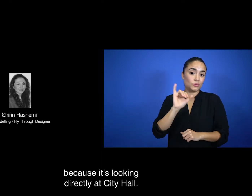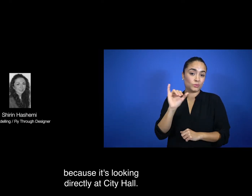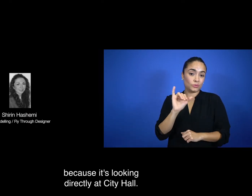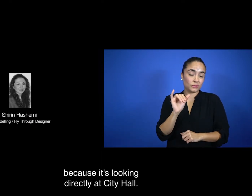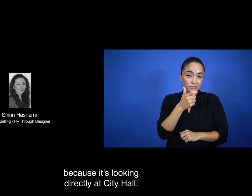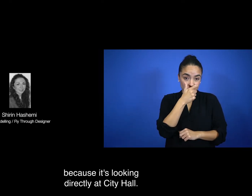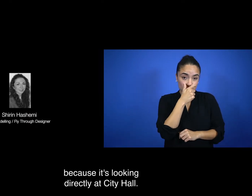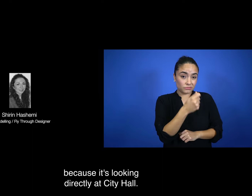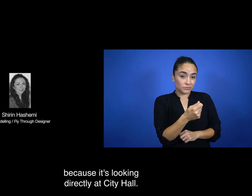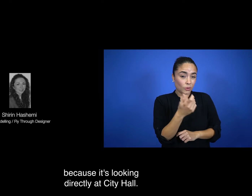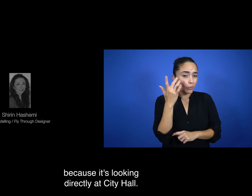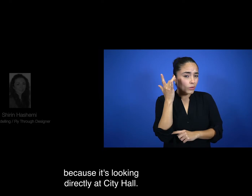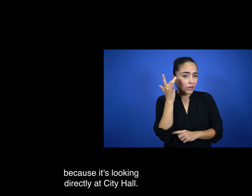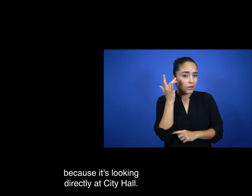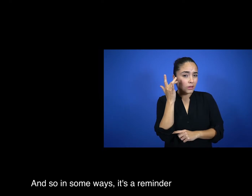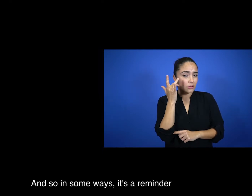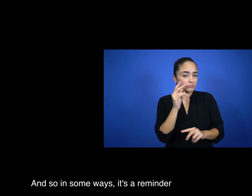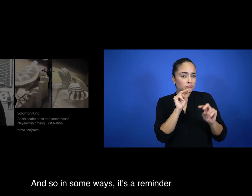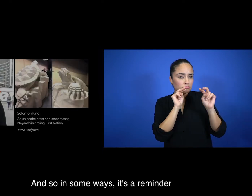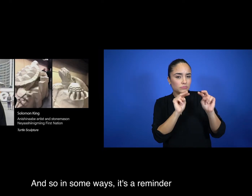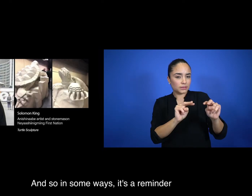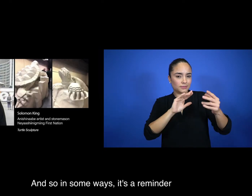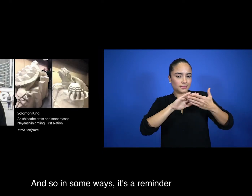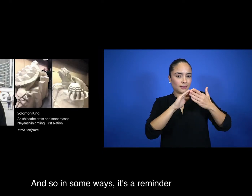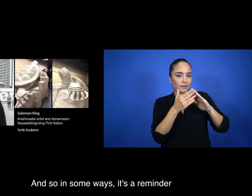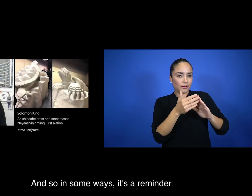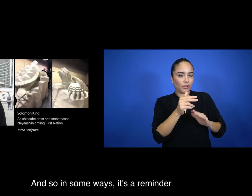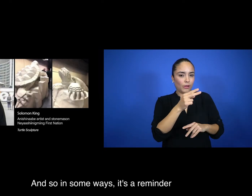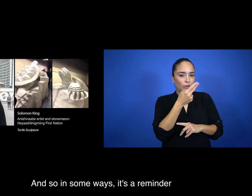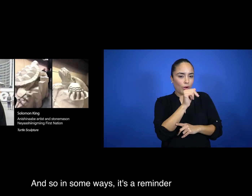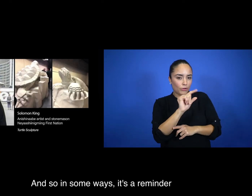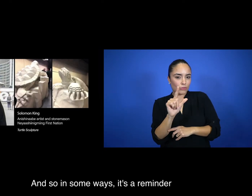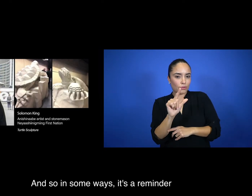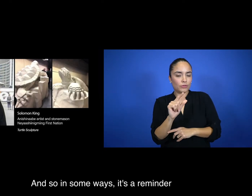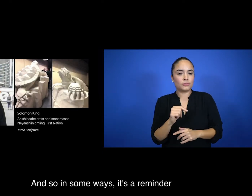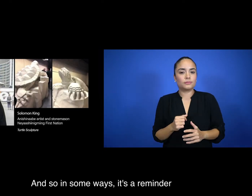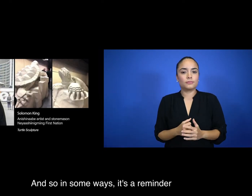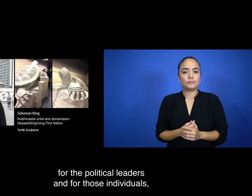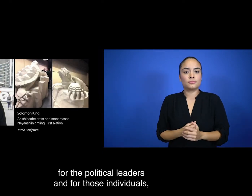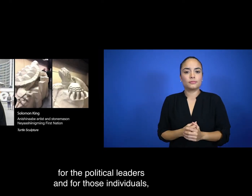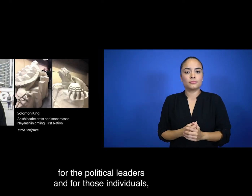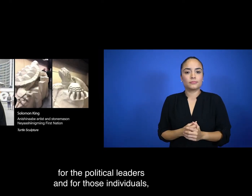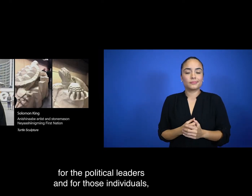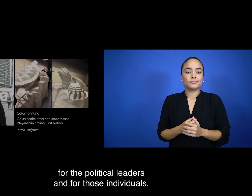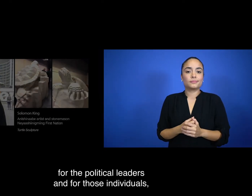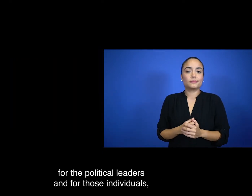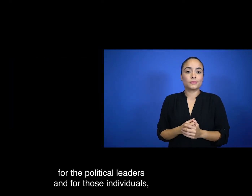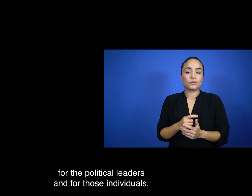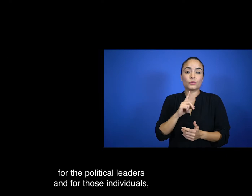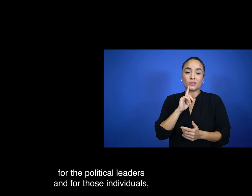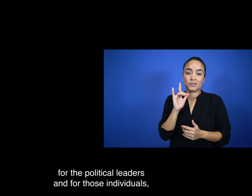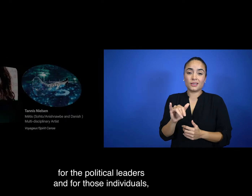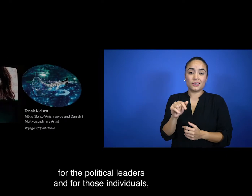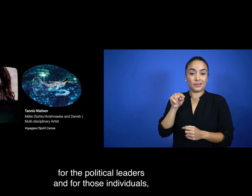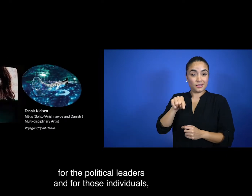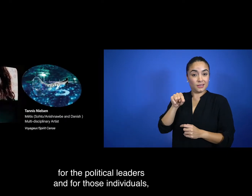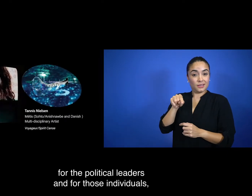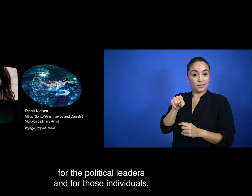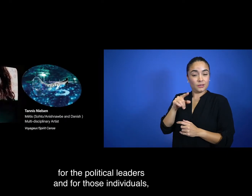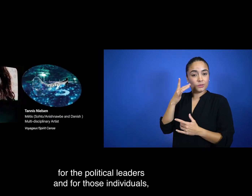directly at City Hall, and so in some ways it's a reminder for the political